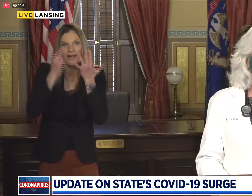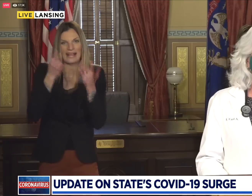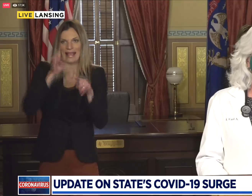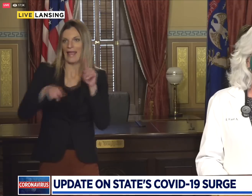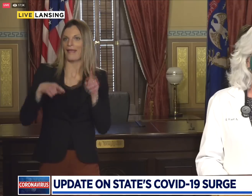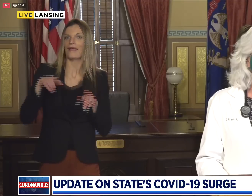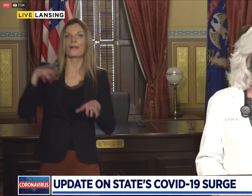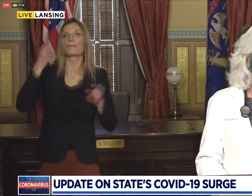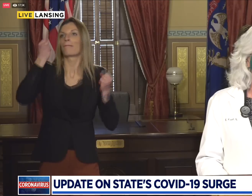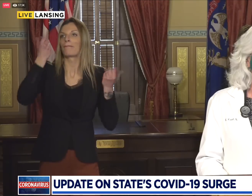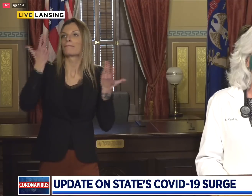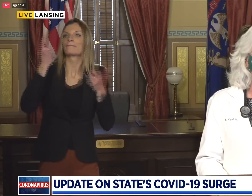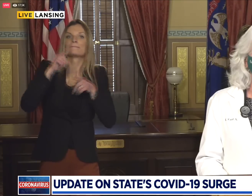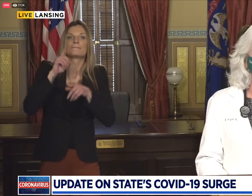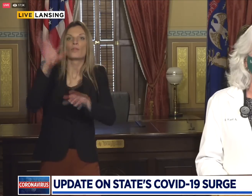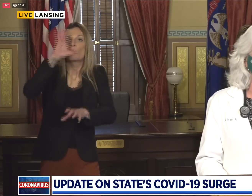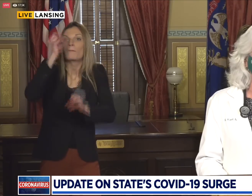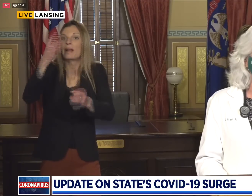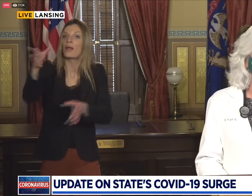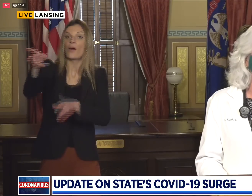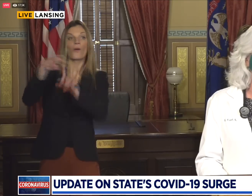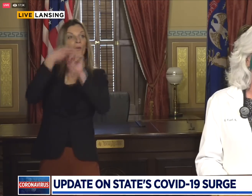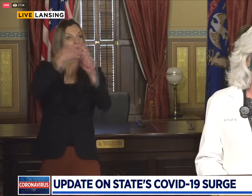Those are just patients that will go